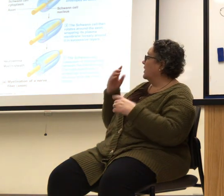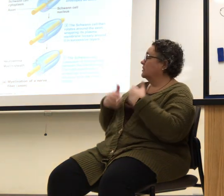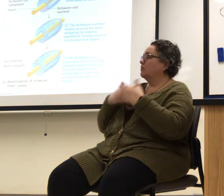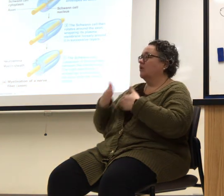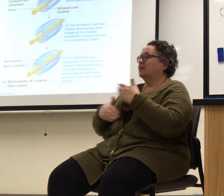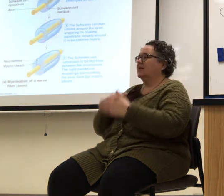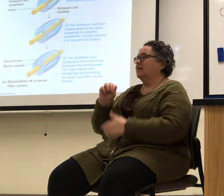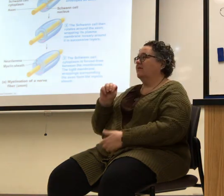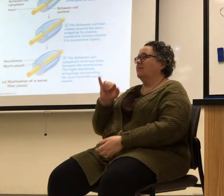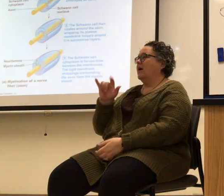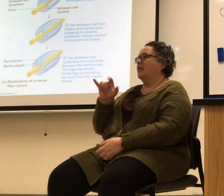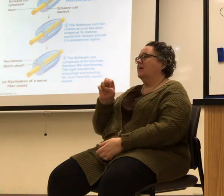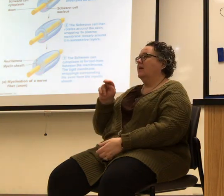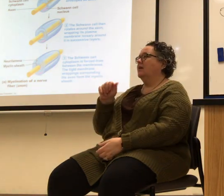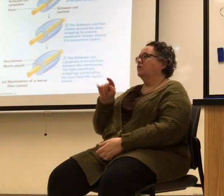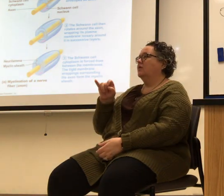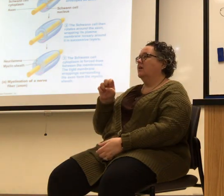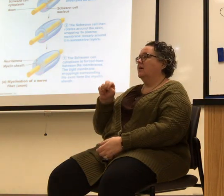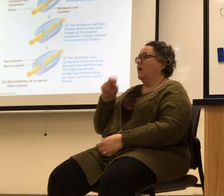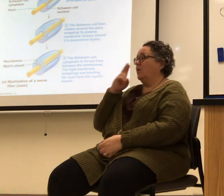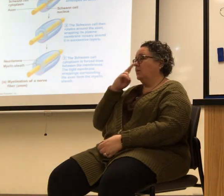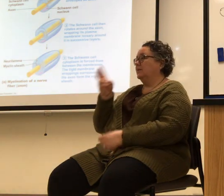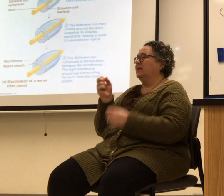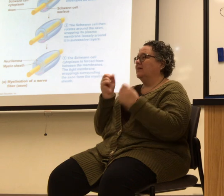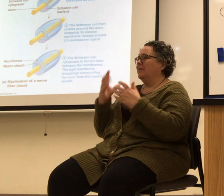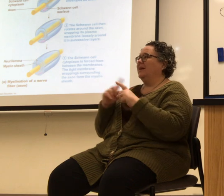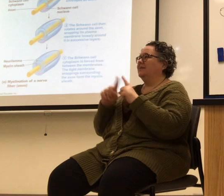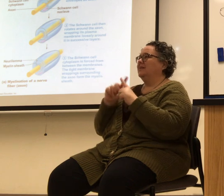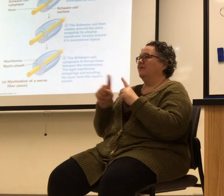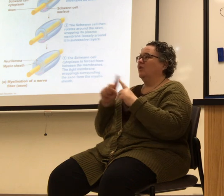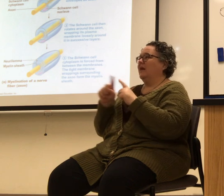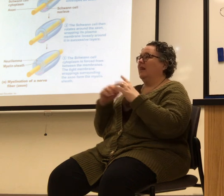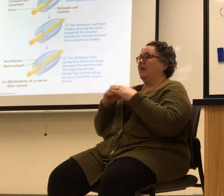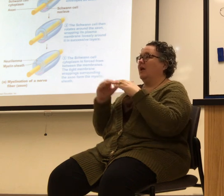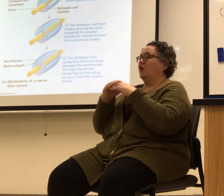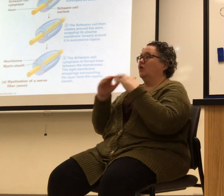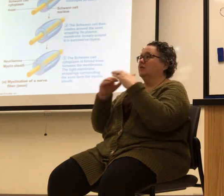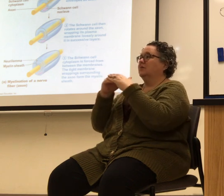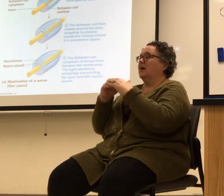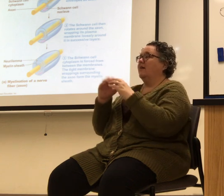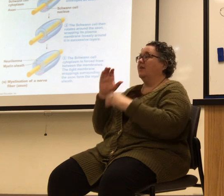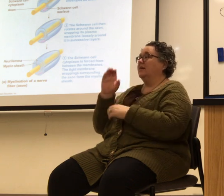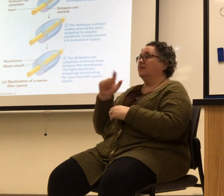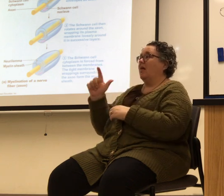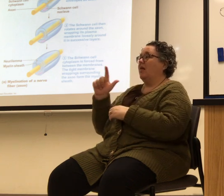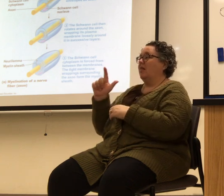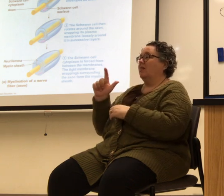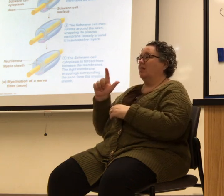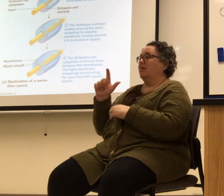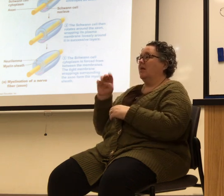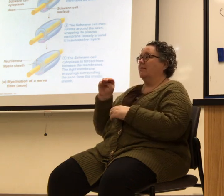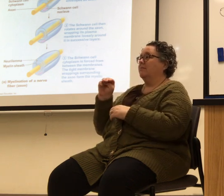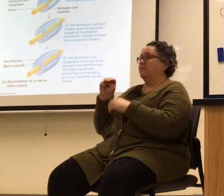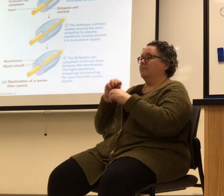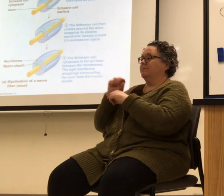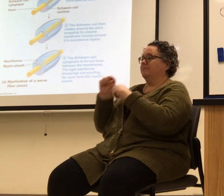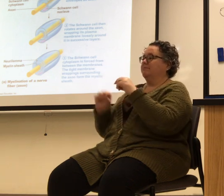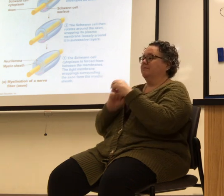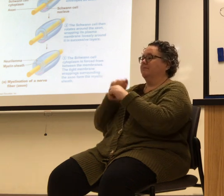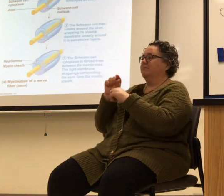is it's pretty much just multiple layers of cell membrane that have wrapped around a segment of an